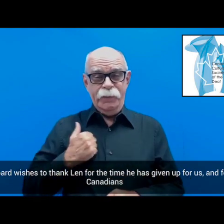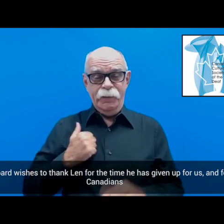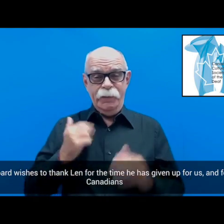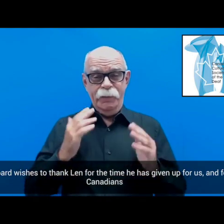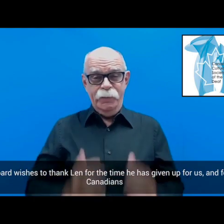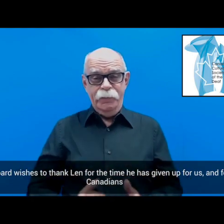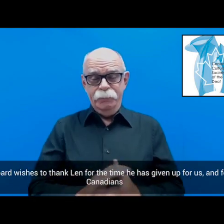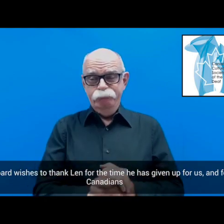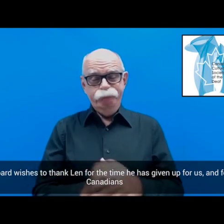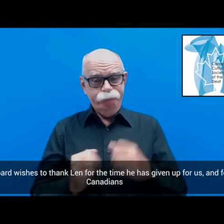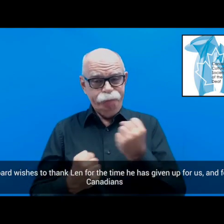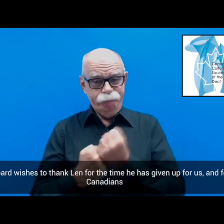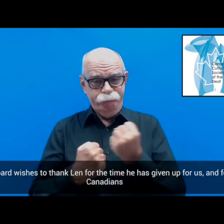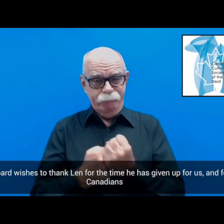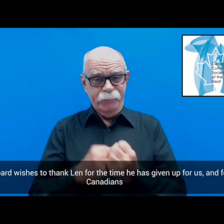and for Canadians,